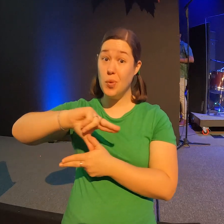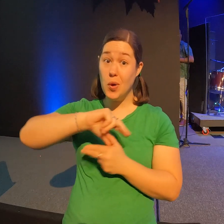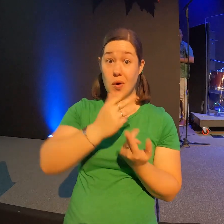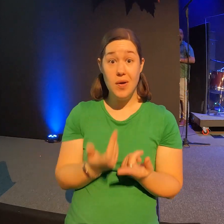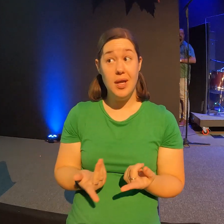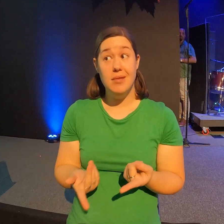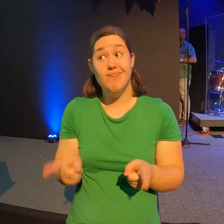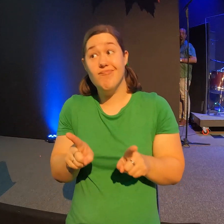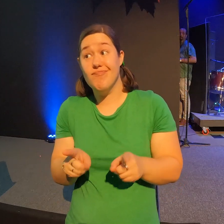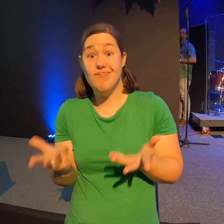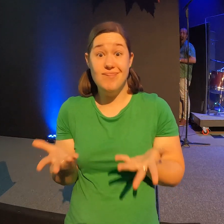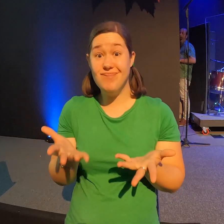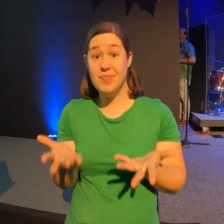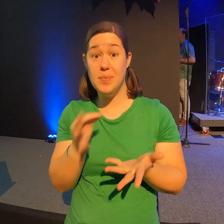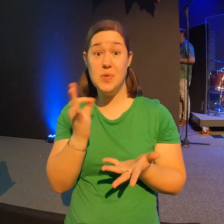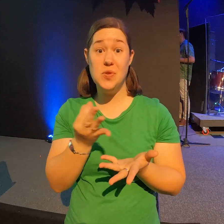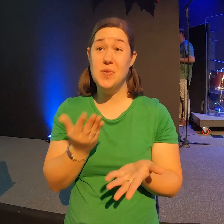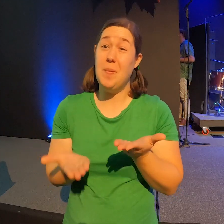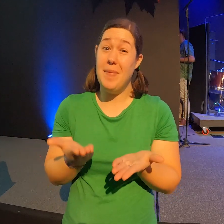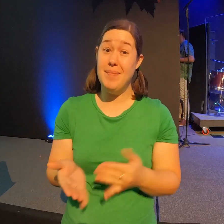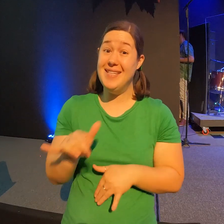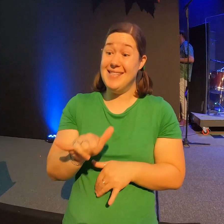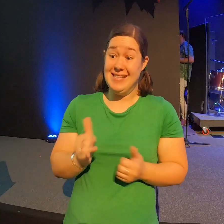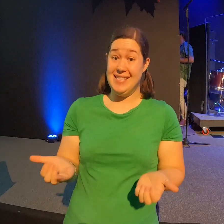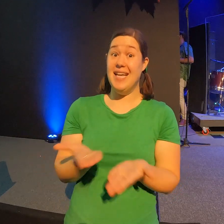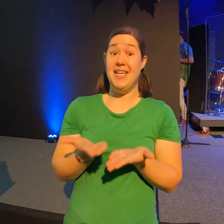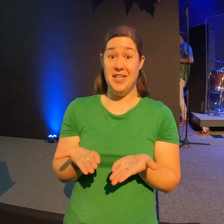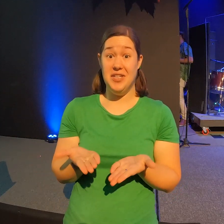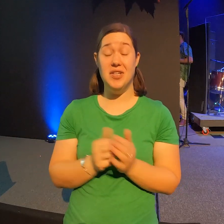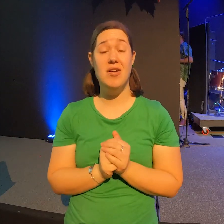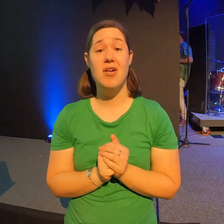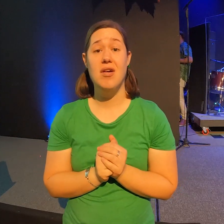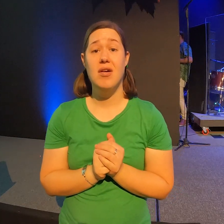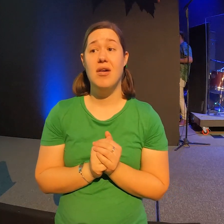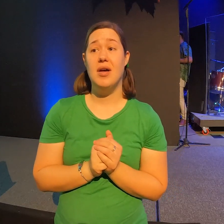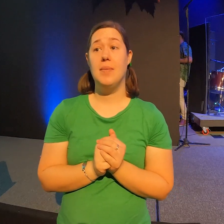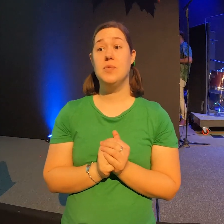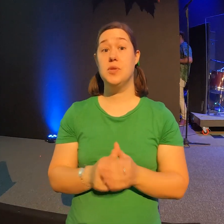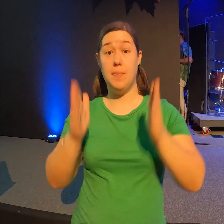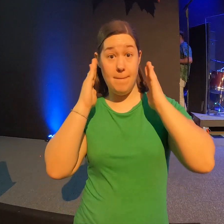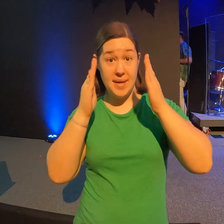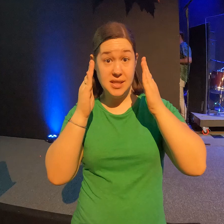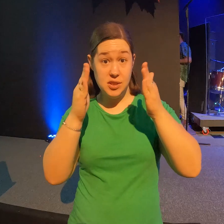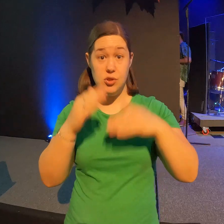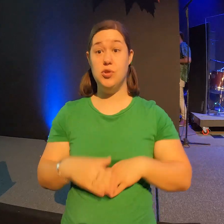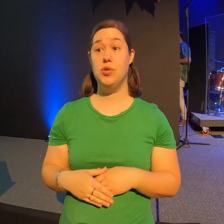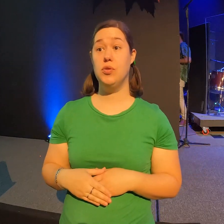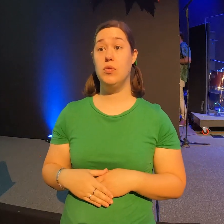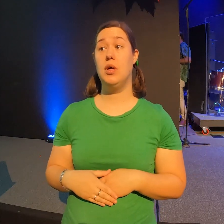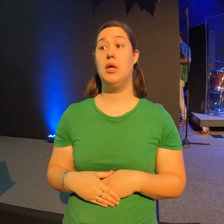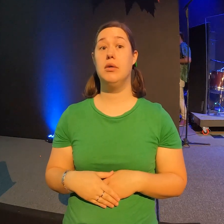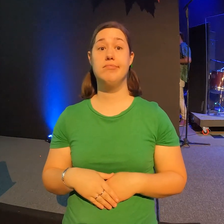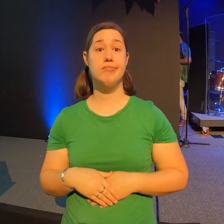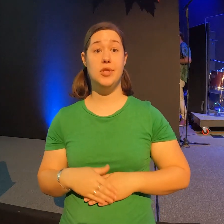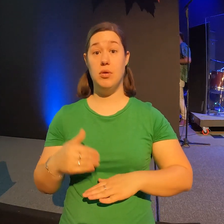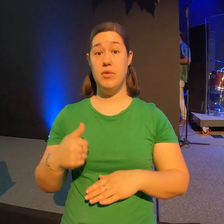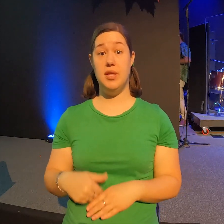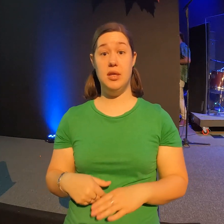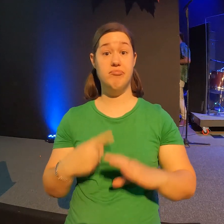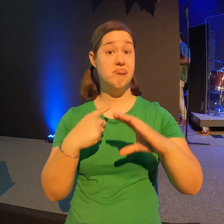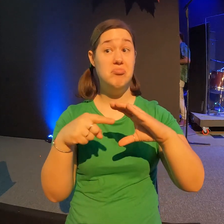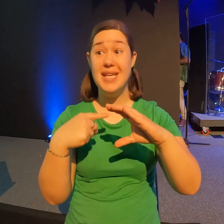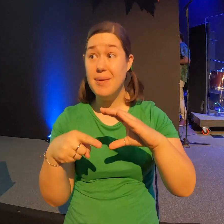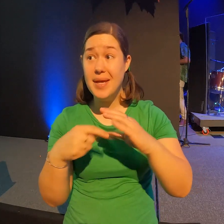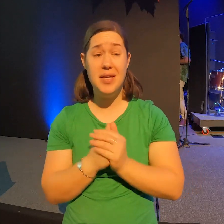community. So just pay attention to our communications through email and Facebook and all those sorts of things